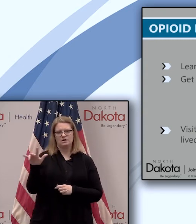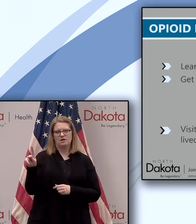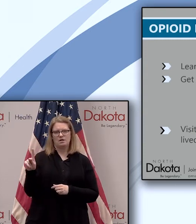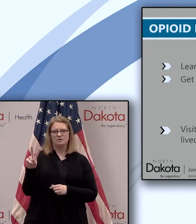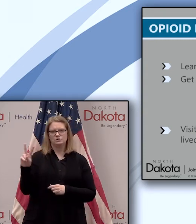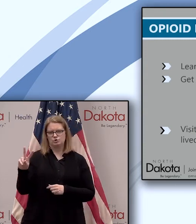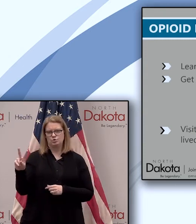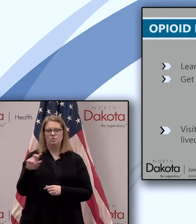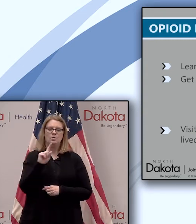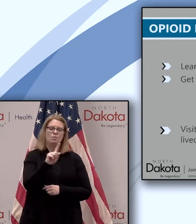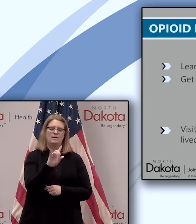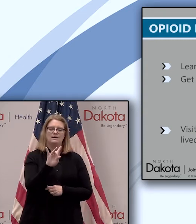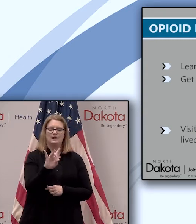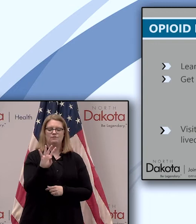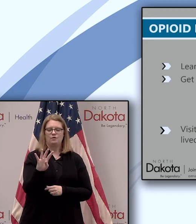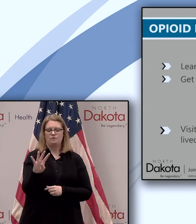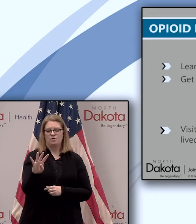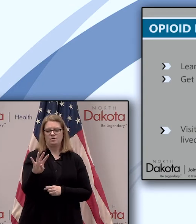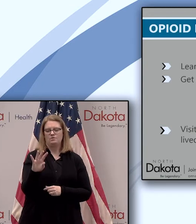1-844-44-TALK-2,